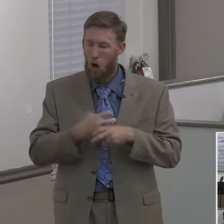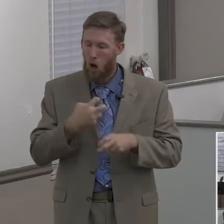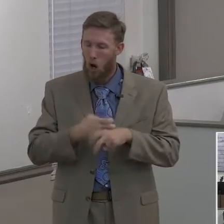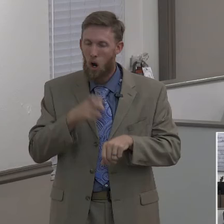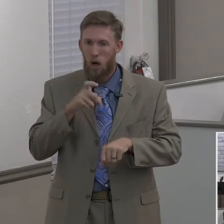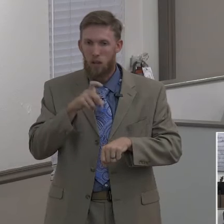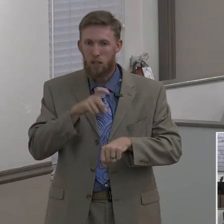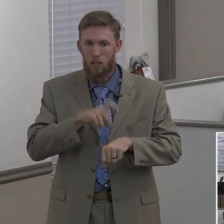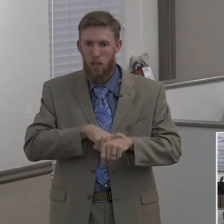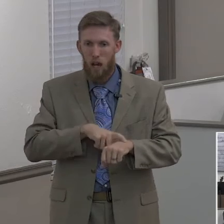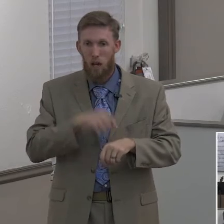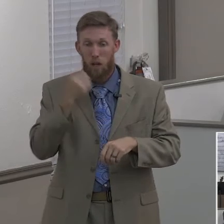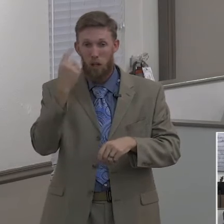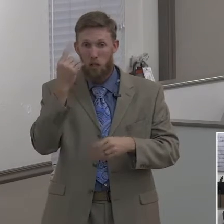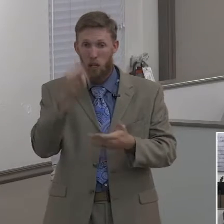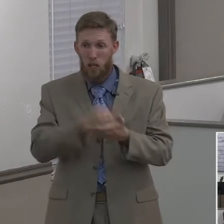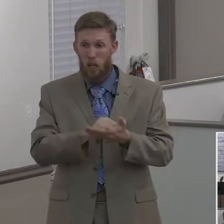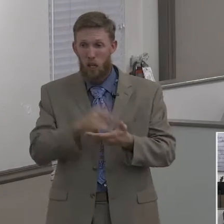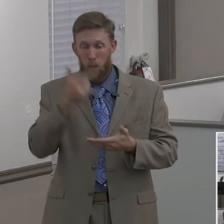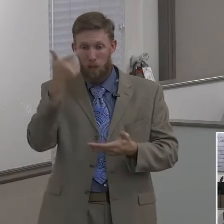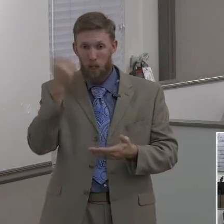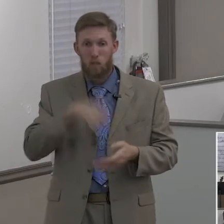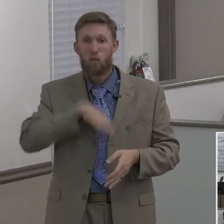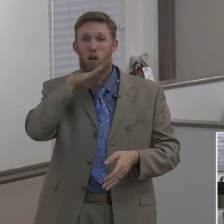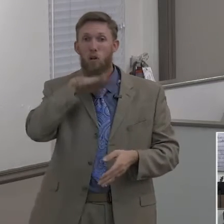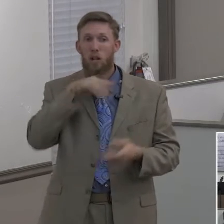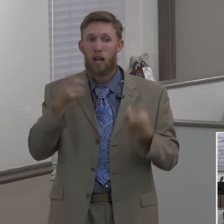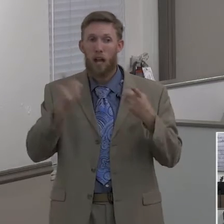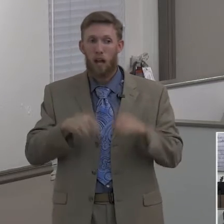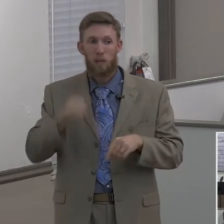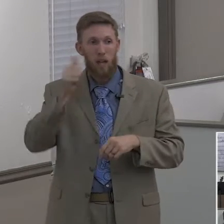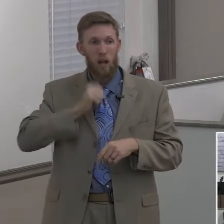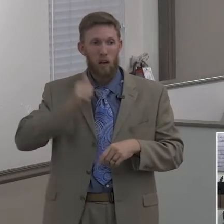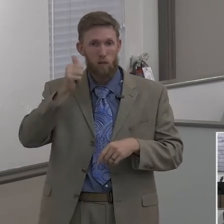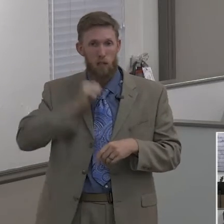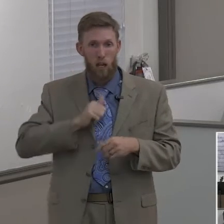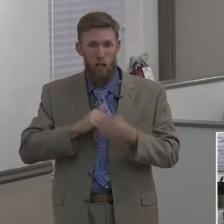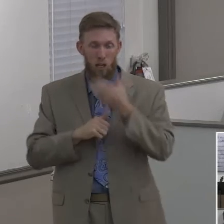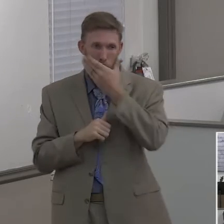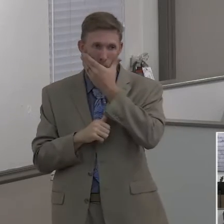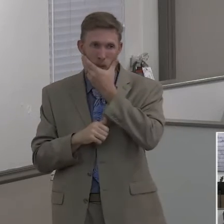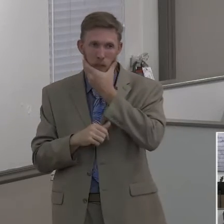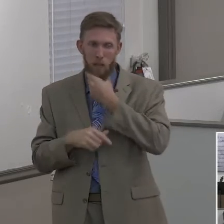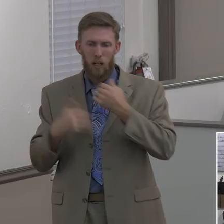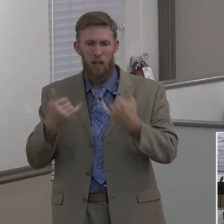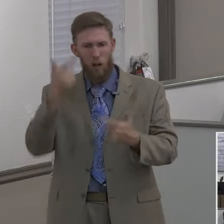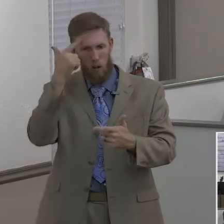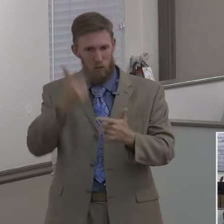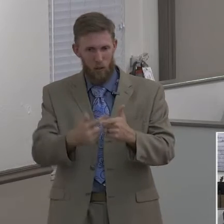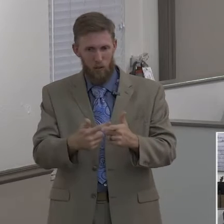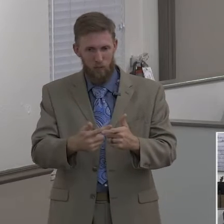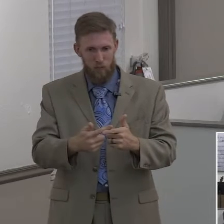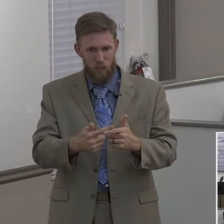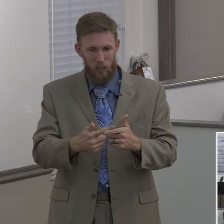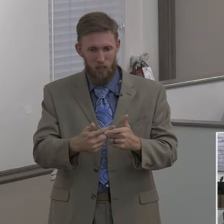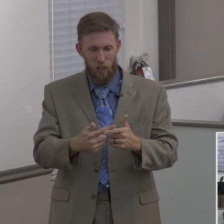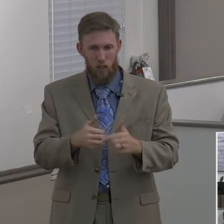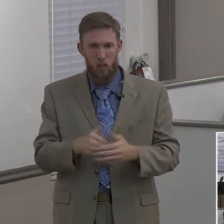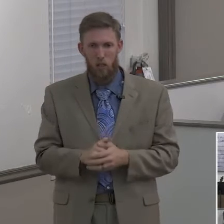Why? Because we deal with frustration every day. Now, Brother Lopez, I'm going to take this up the ladder a little bit farther,